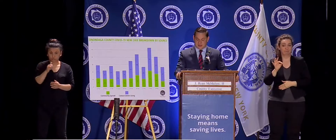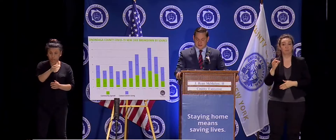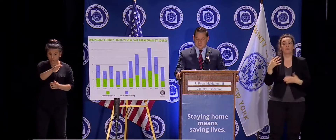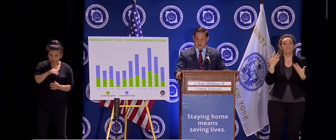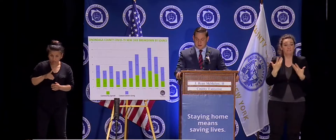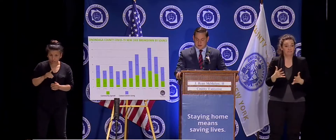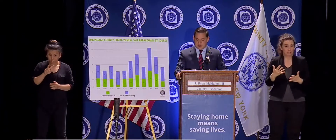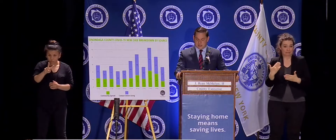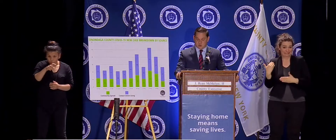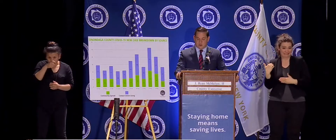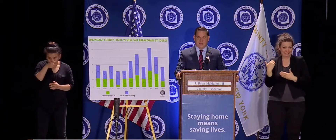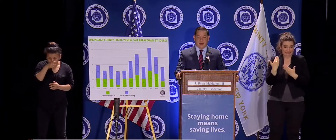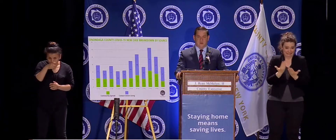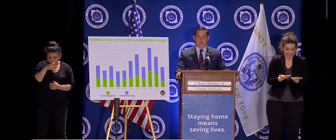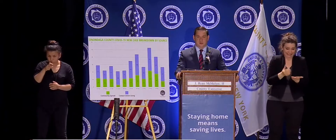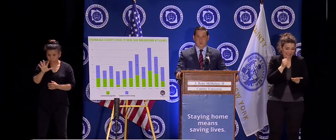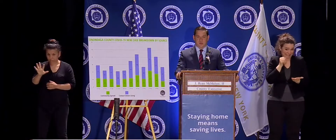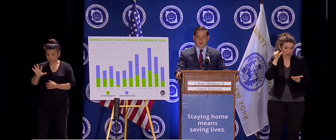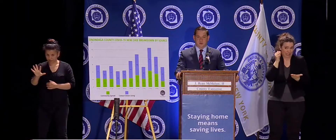positive tests and